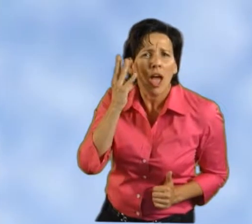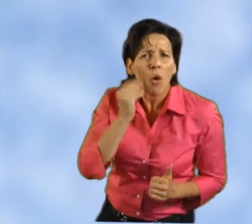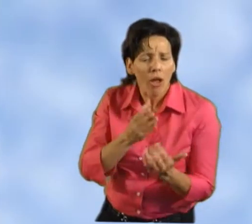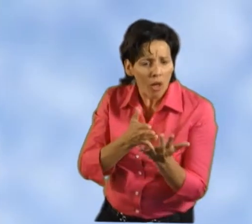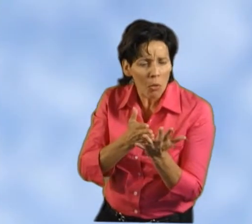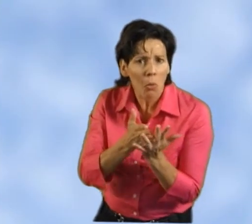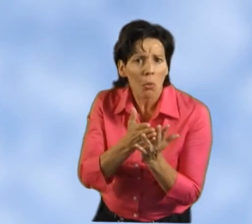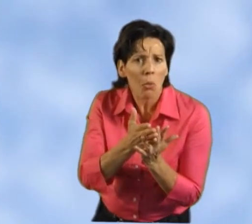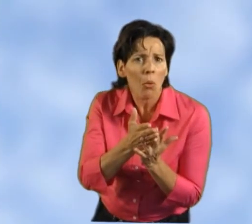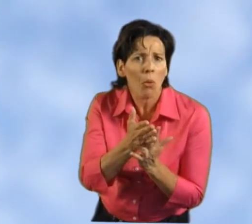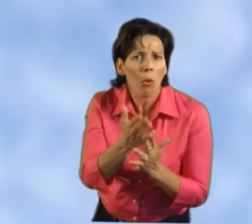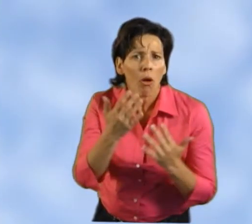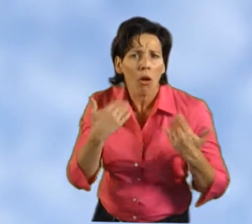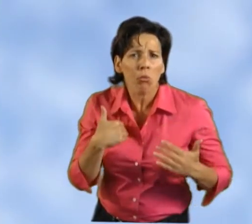doctors